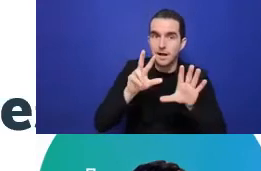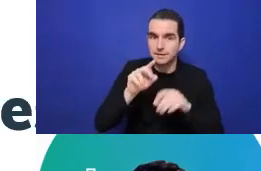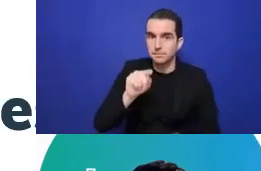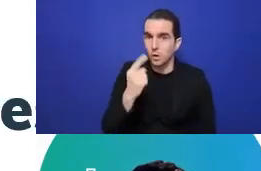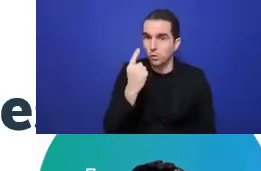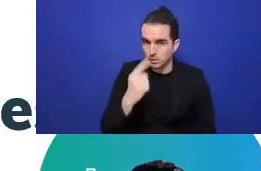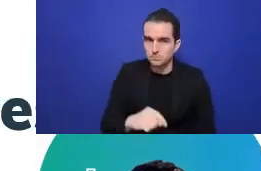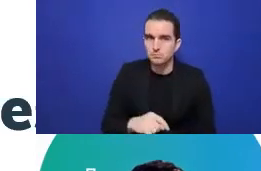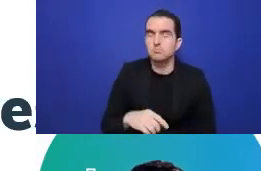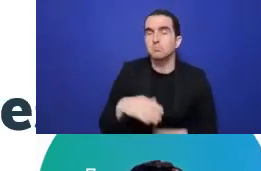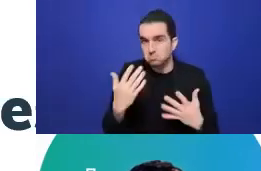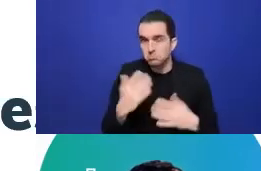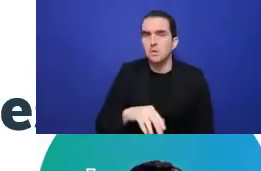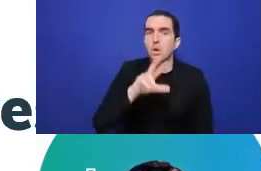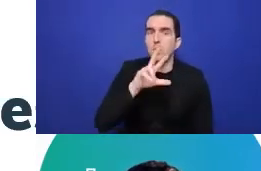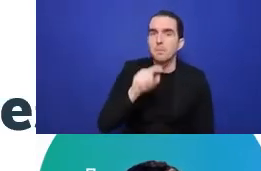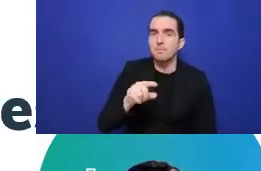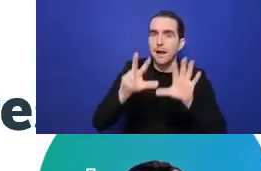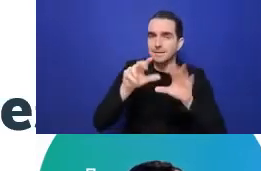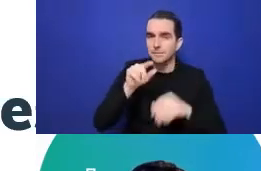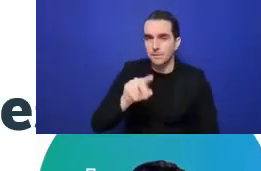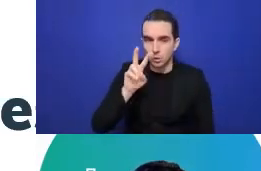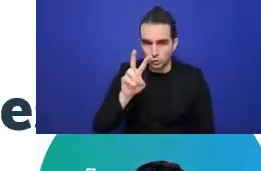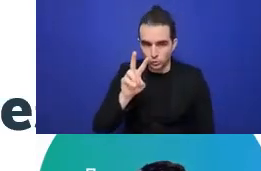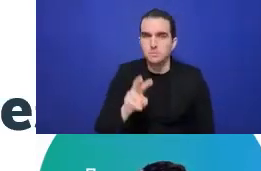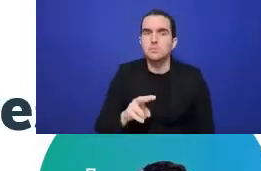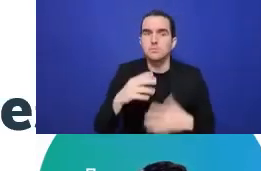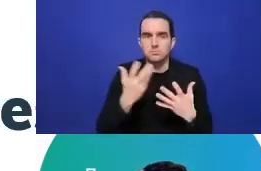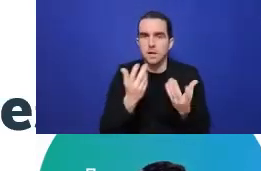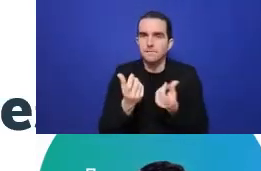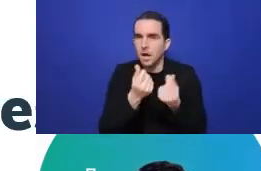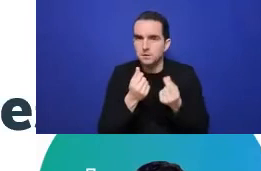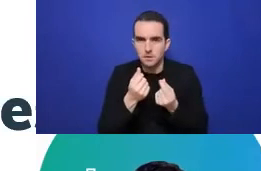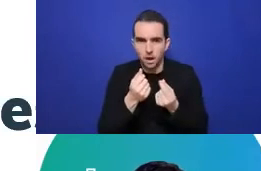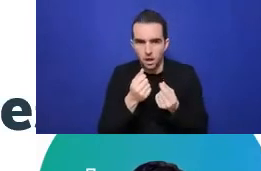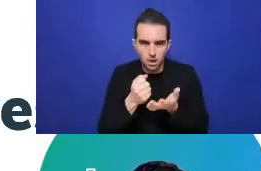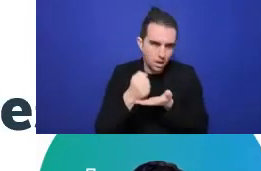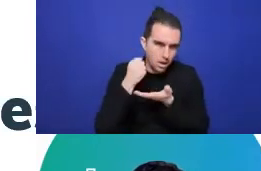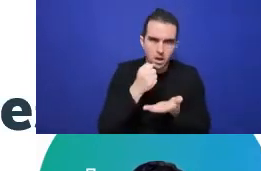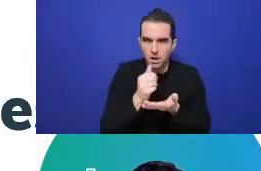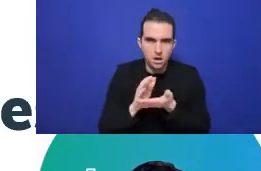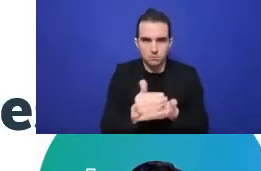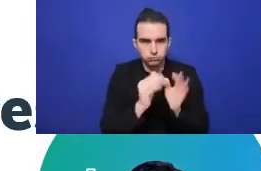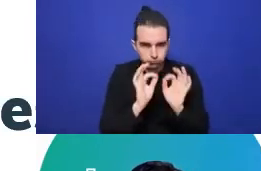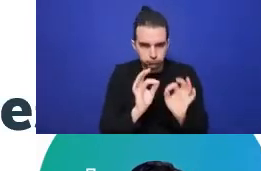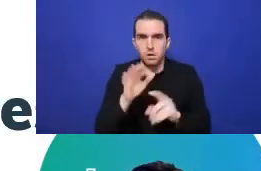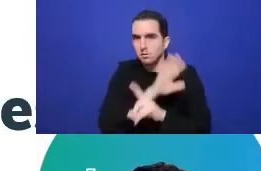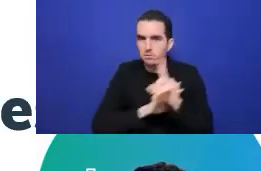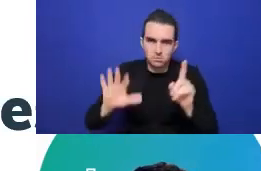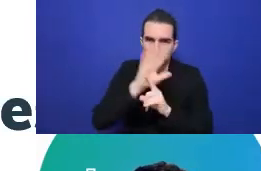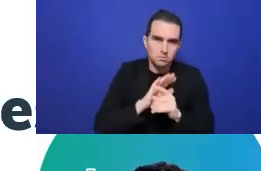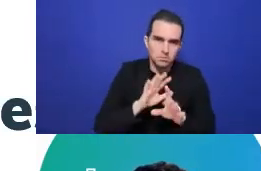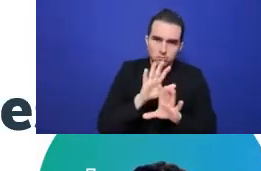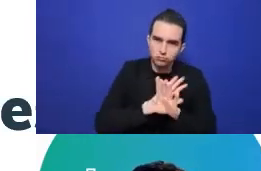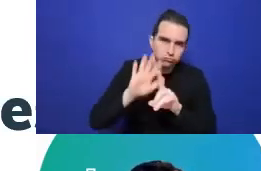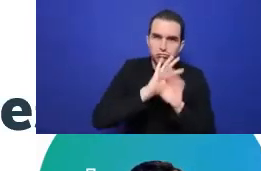review both indicators. So the GMR Global Monitoring Report on WHO World Bank for the service